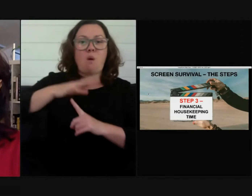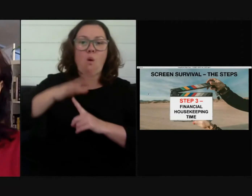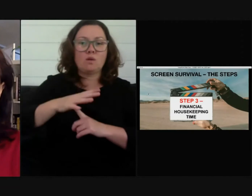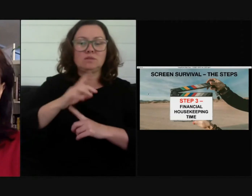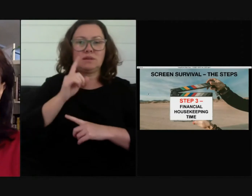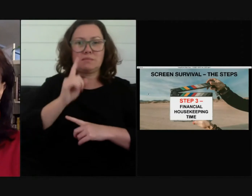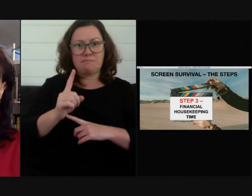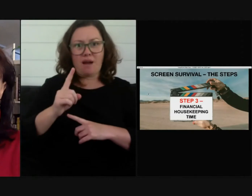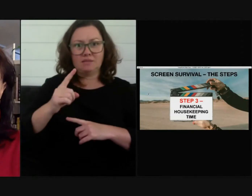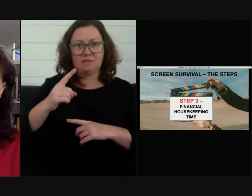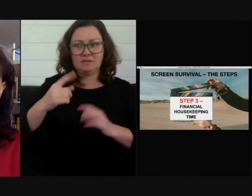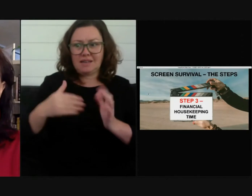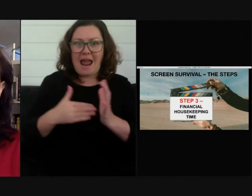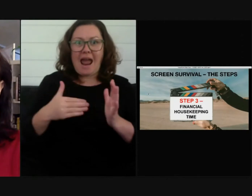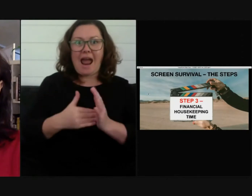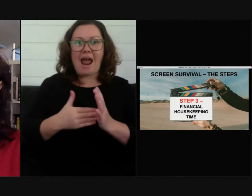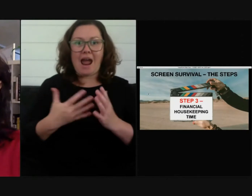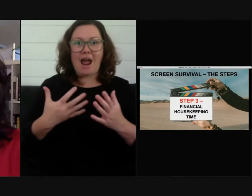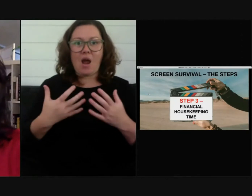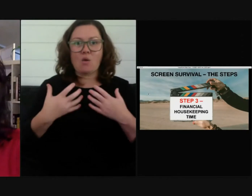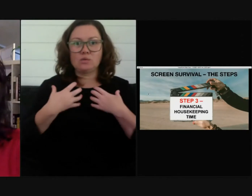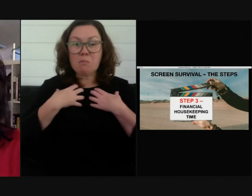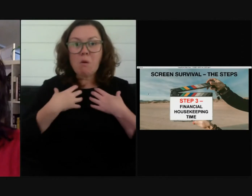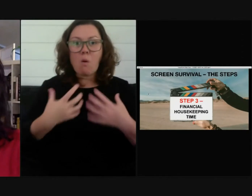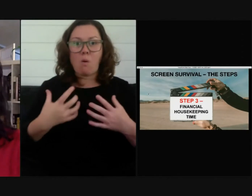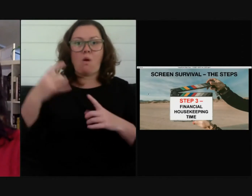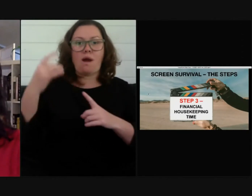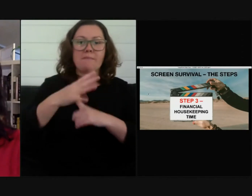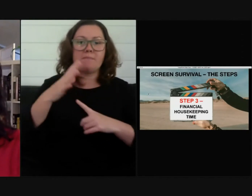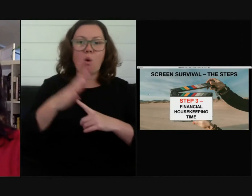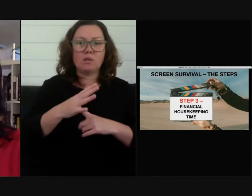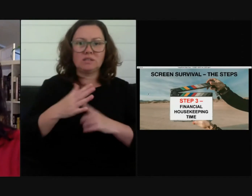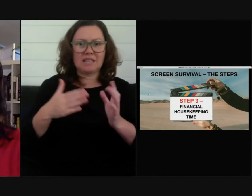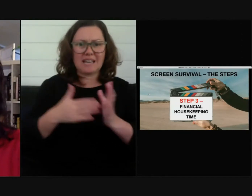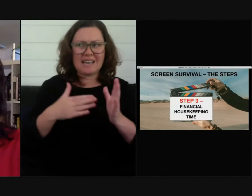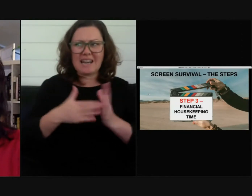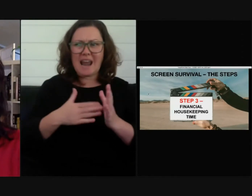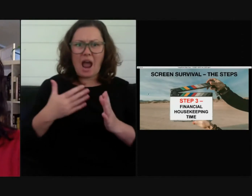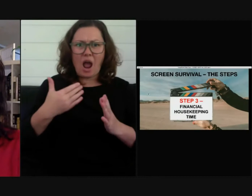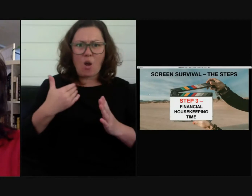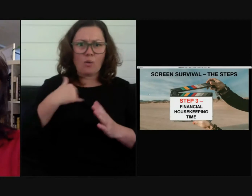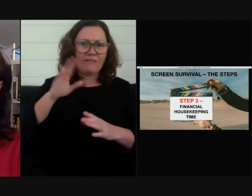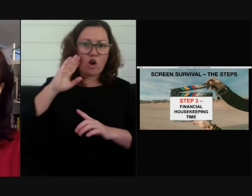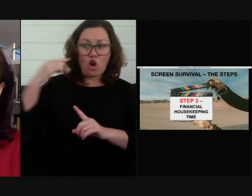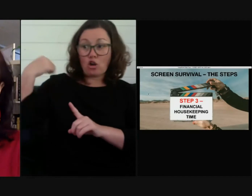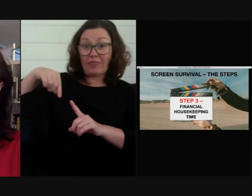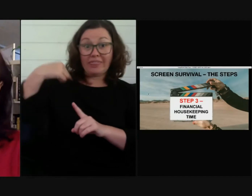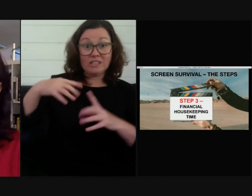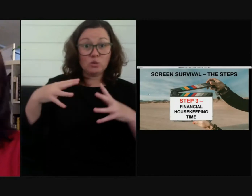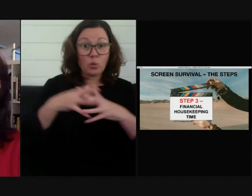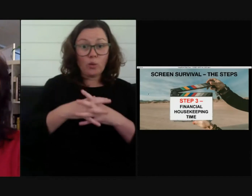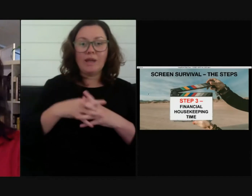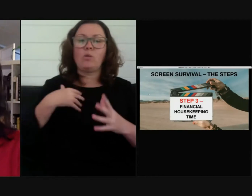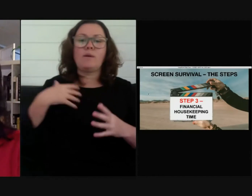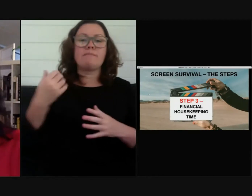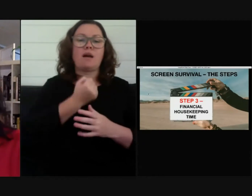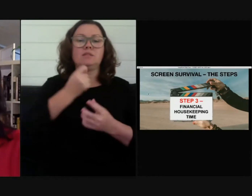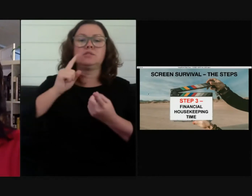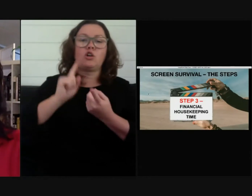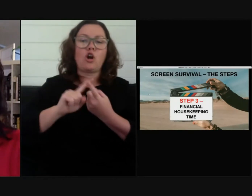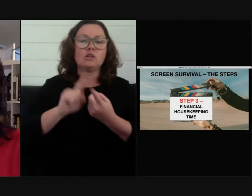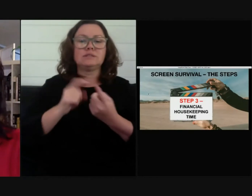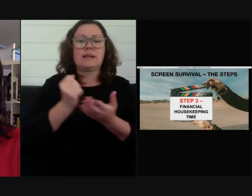more apparent that we need to be constantly keeping our financial situation up to date.